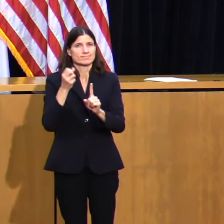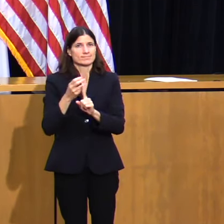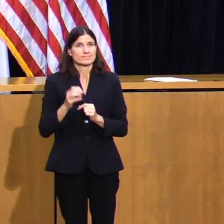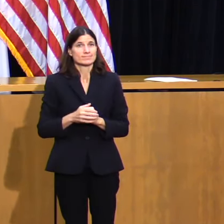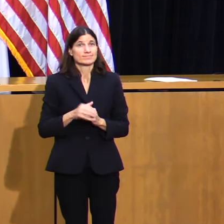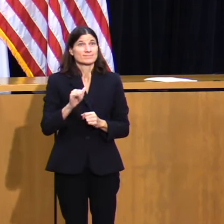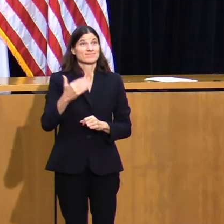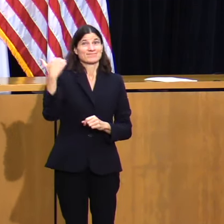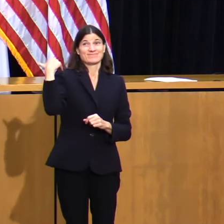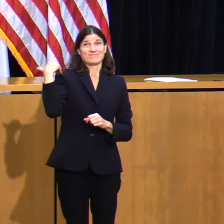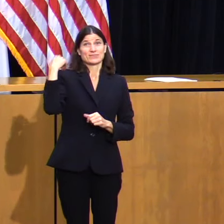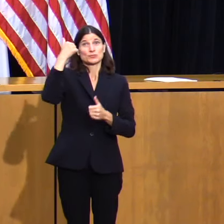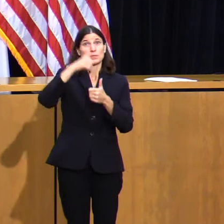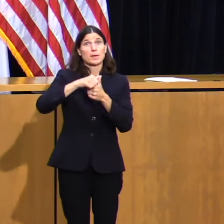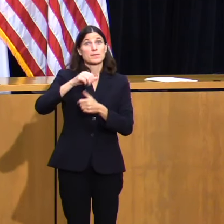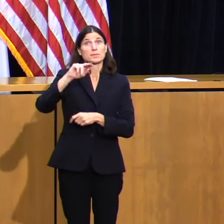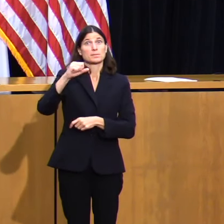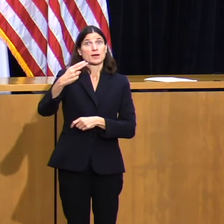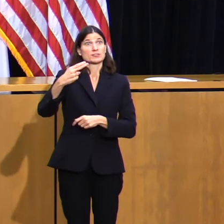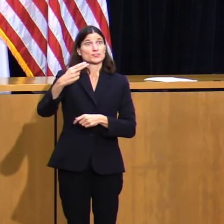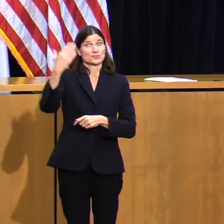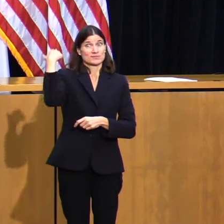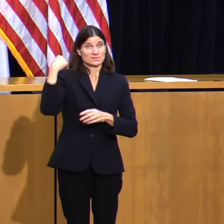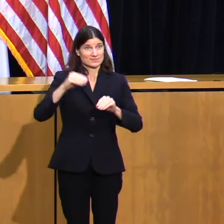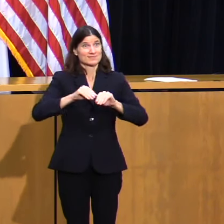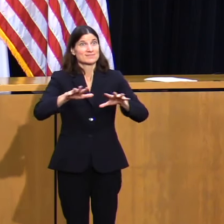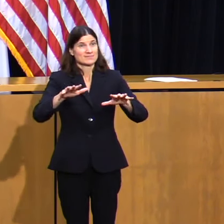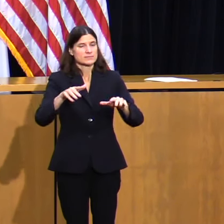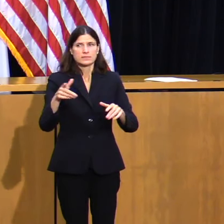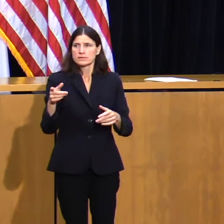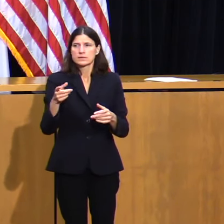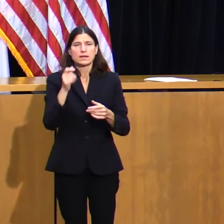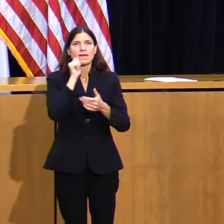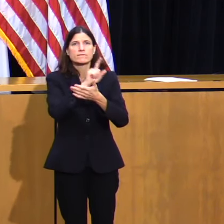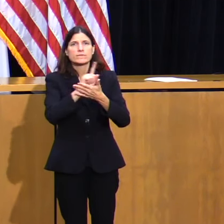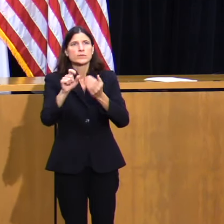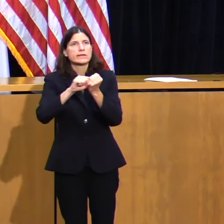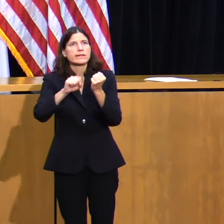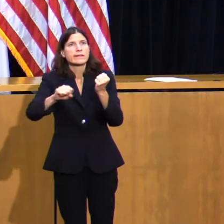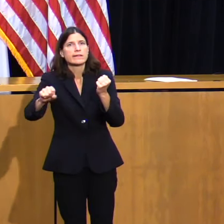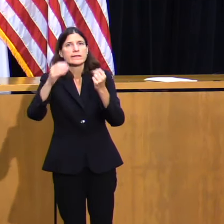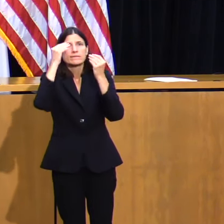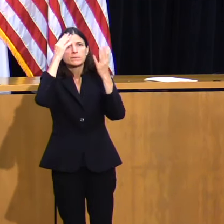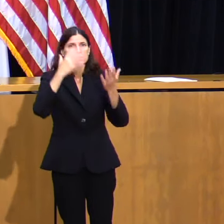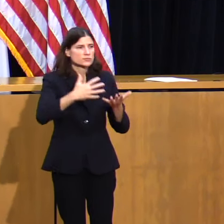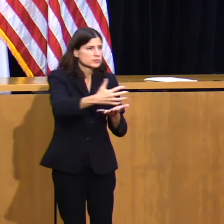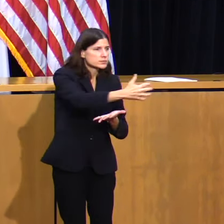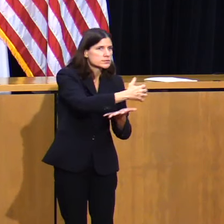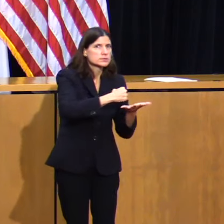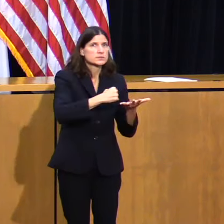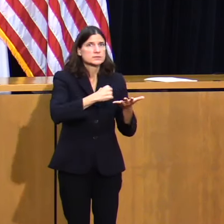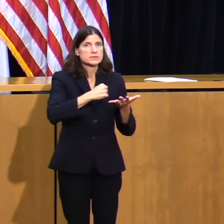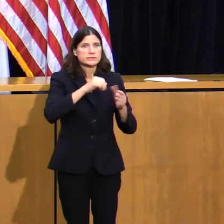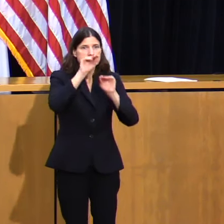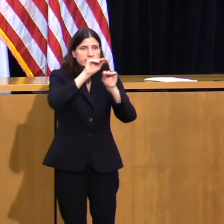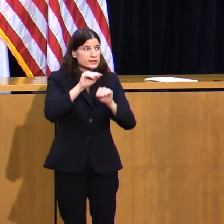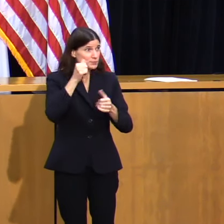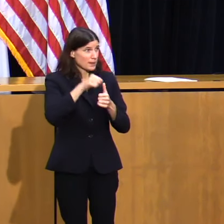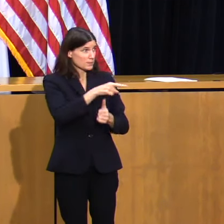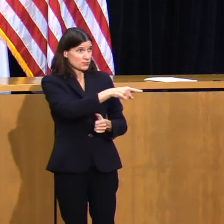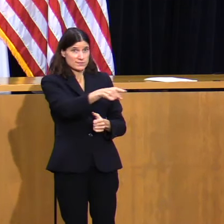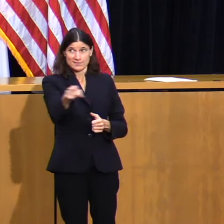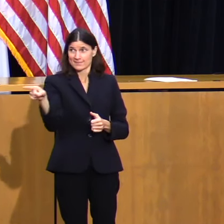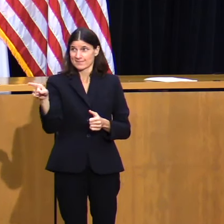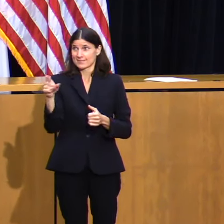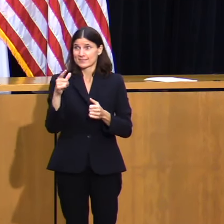deadline. I know this because we get pinged by some of you in this room. So starting next week, the weekly public health report and the